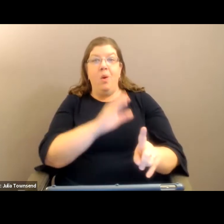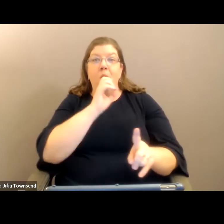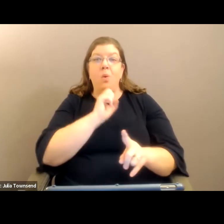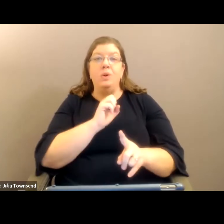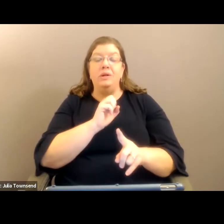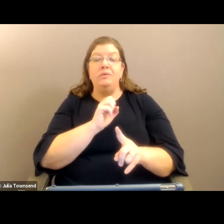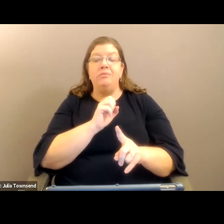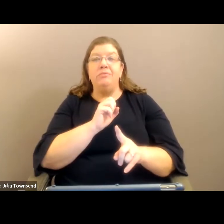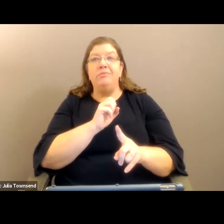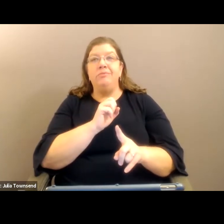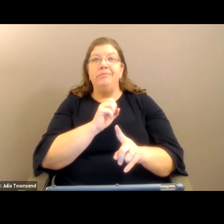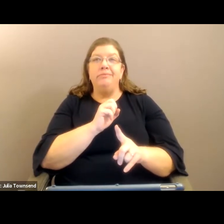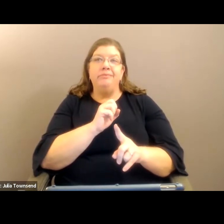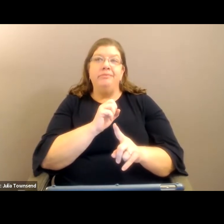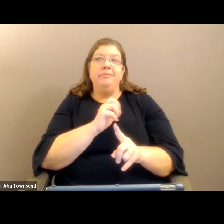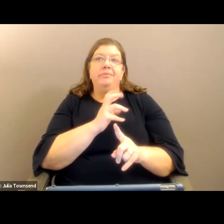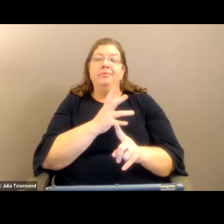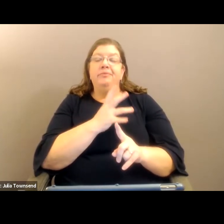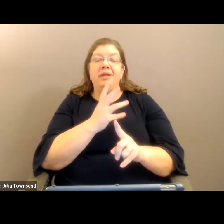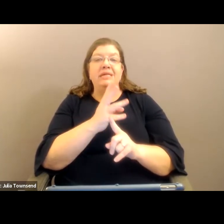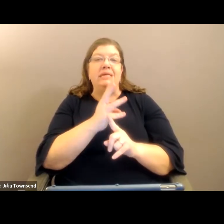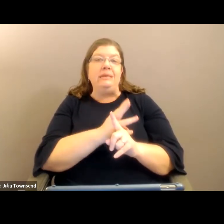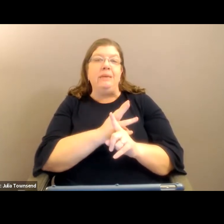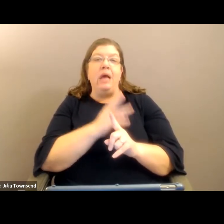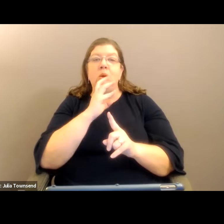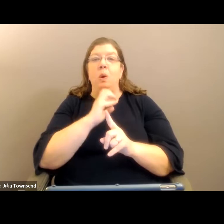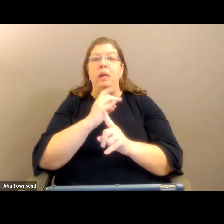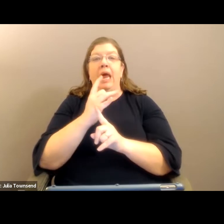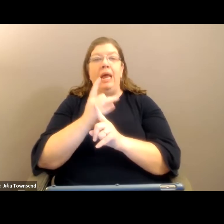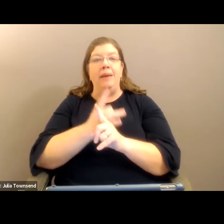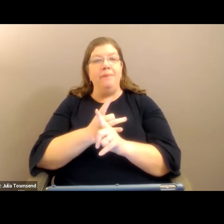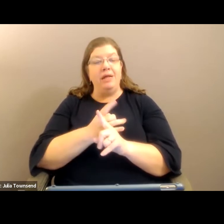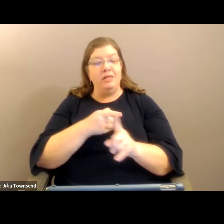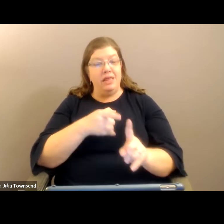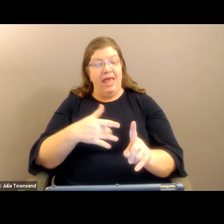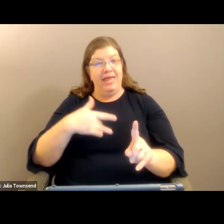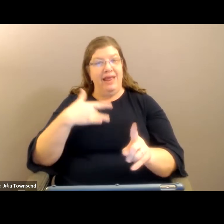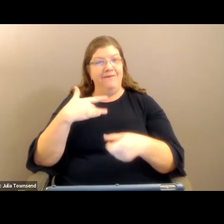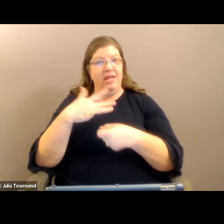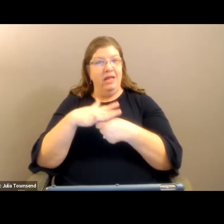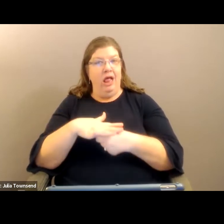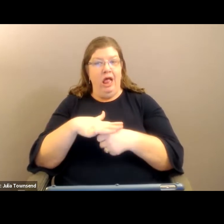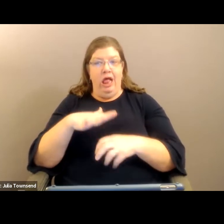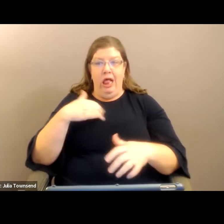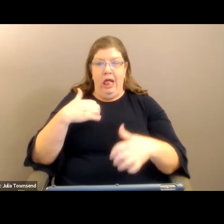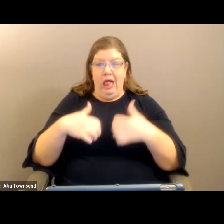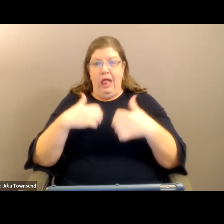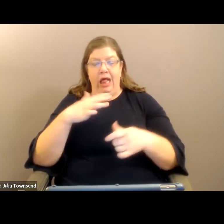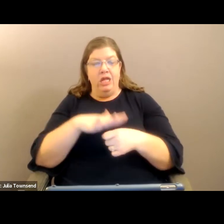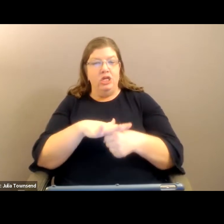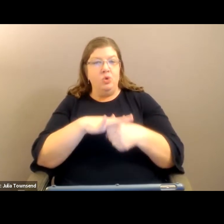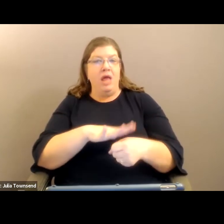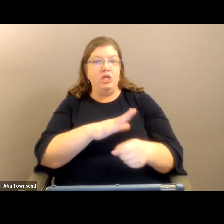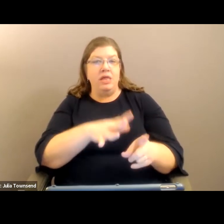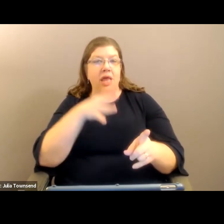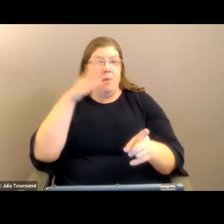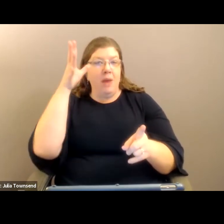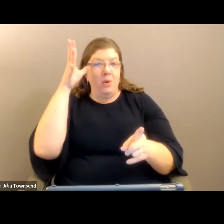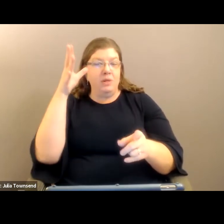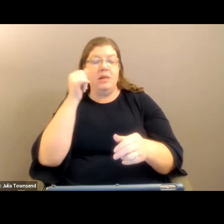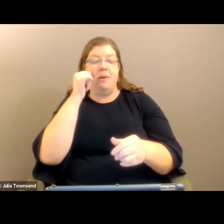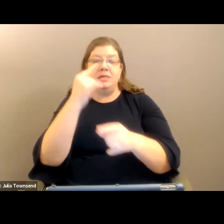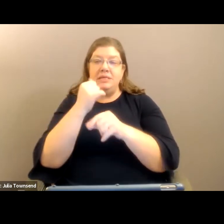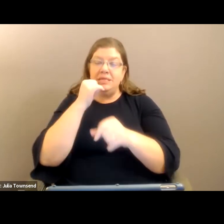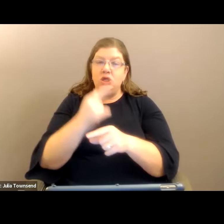months of age, and they can feel the stress. They can feel the stress that their parents and their